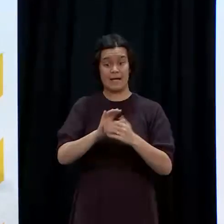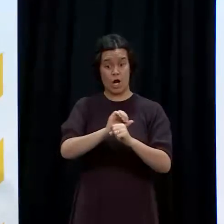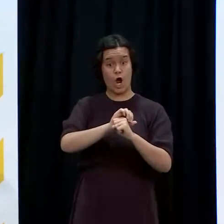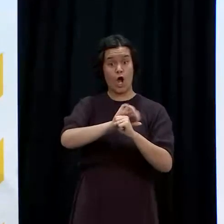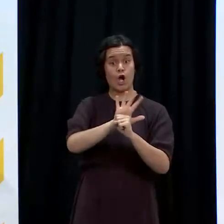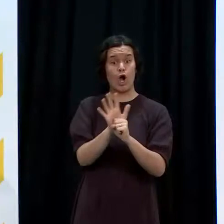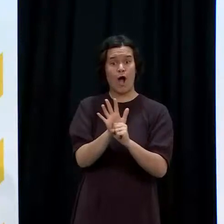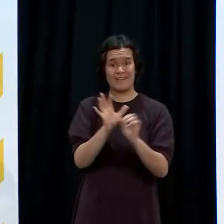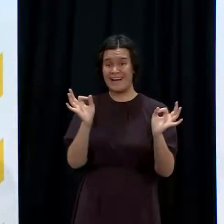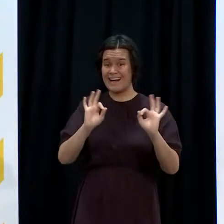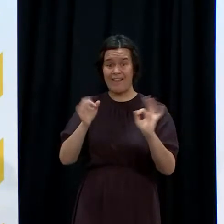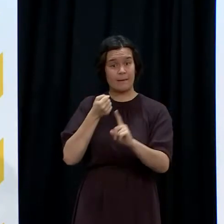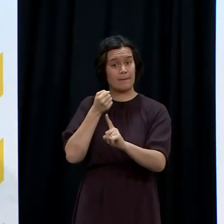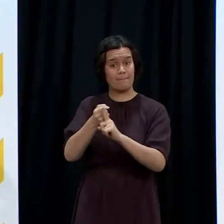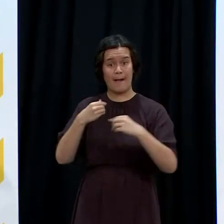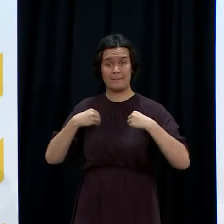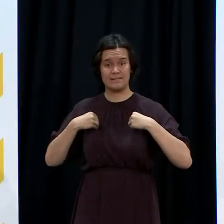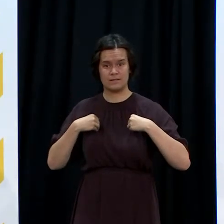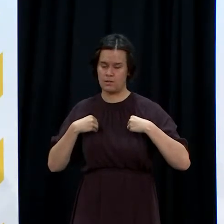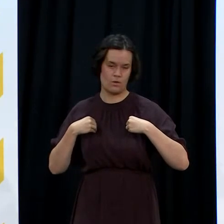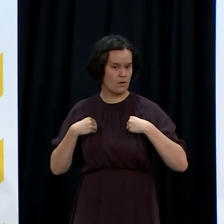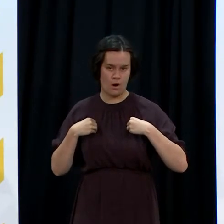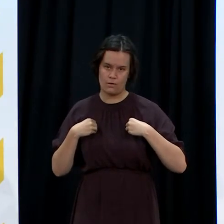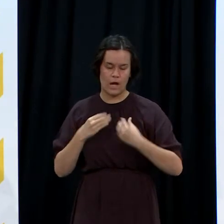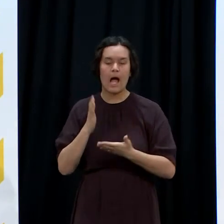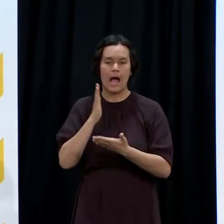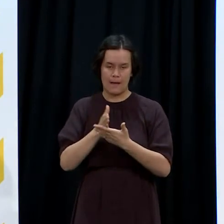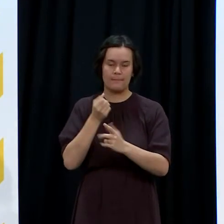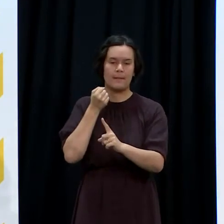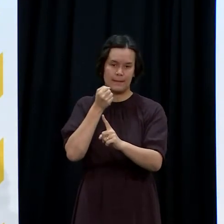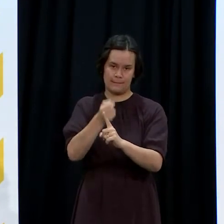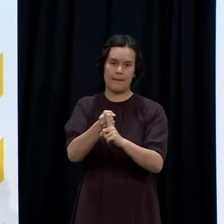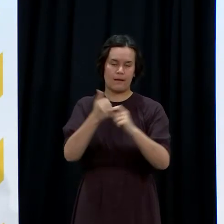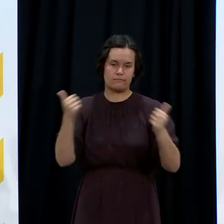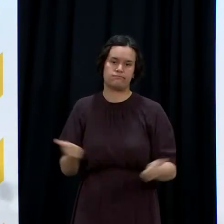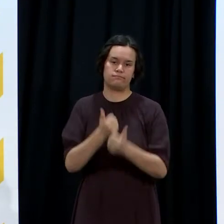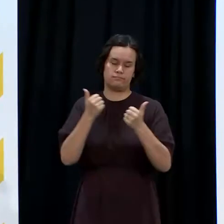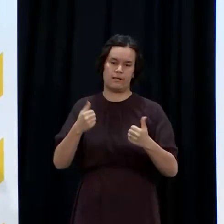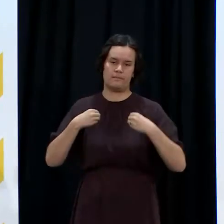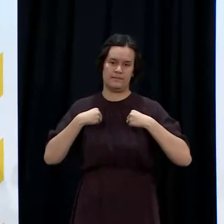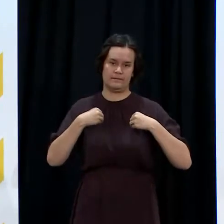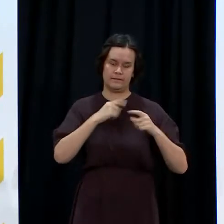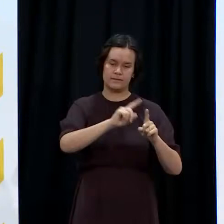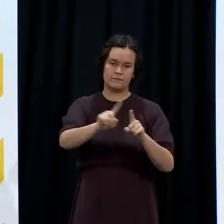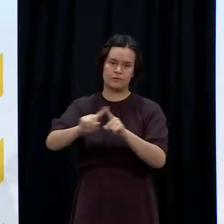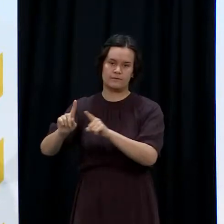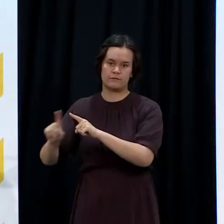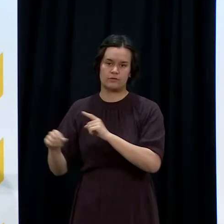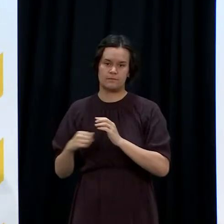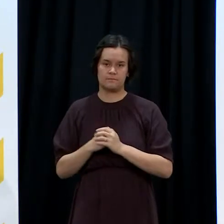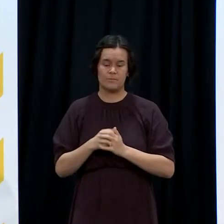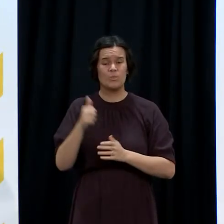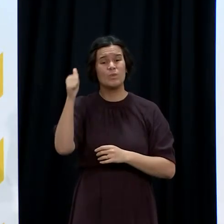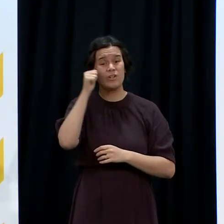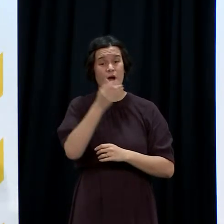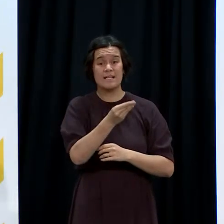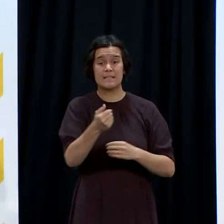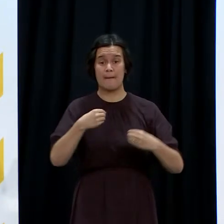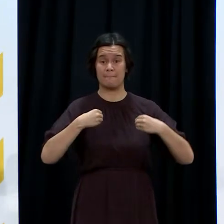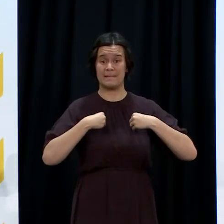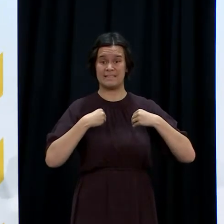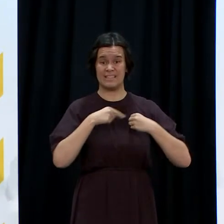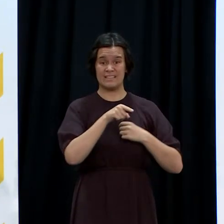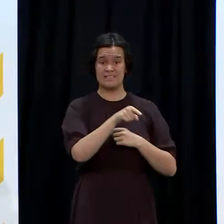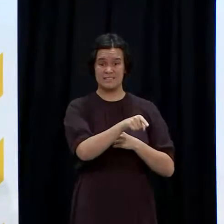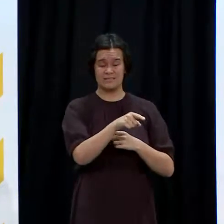not taking a toll on many businesses around the country. We know that it's difficult and in some cases impossible for businesses to